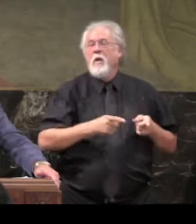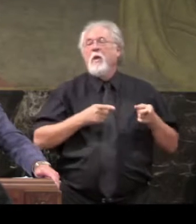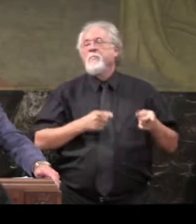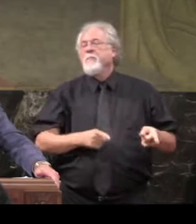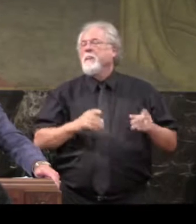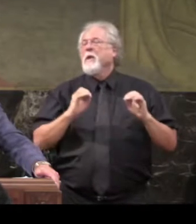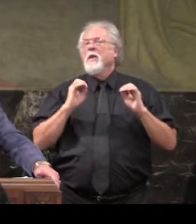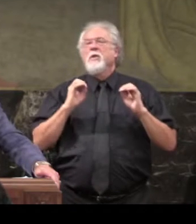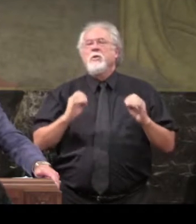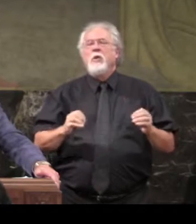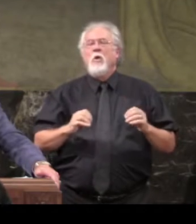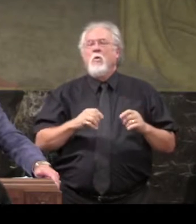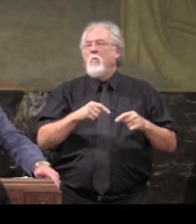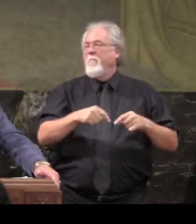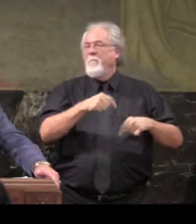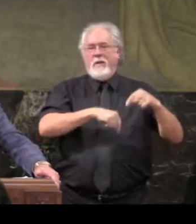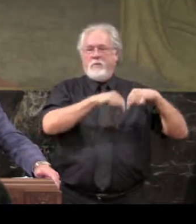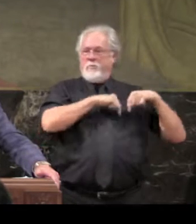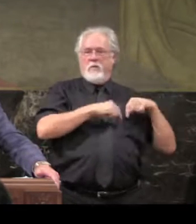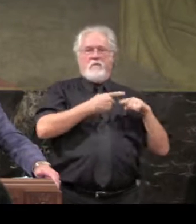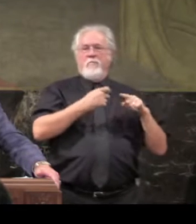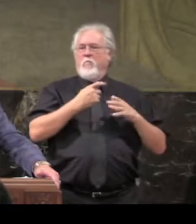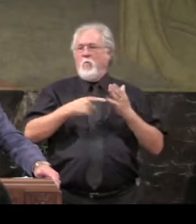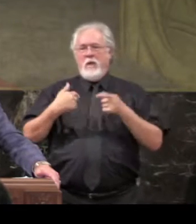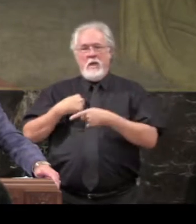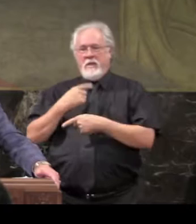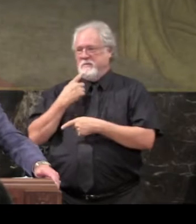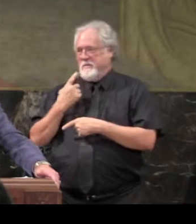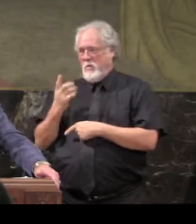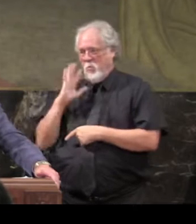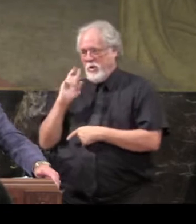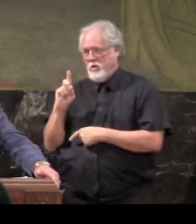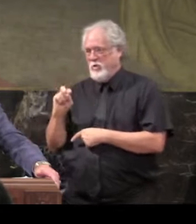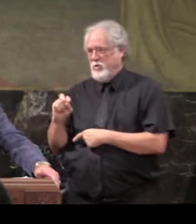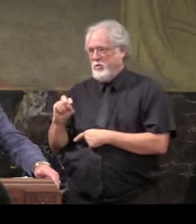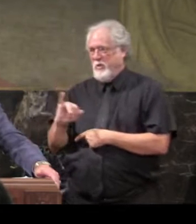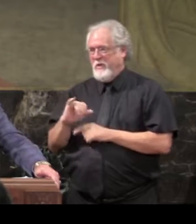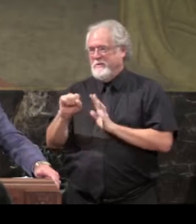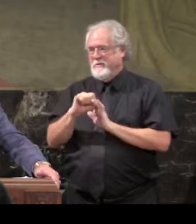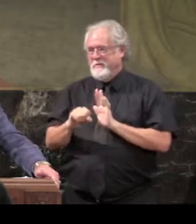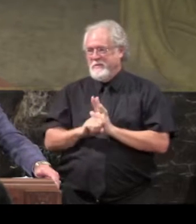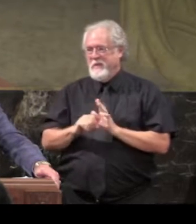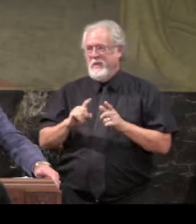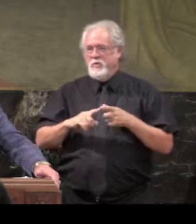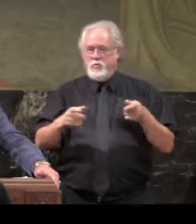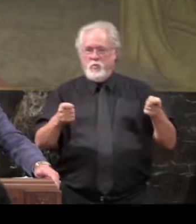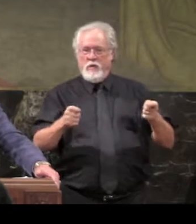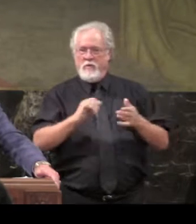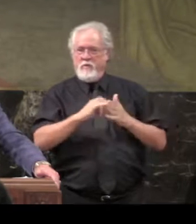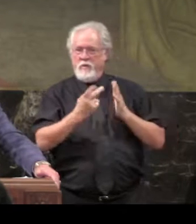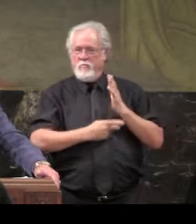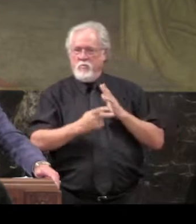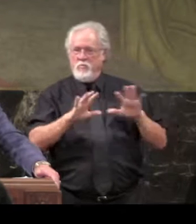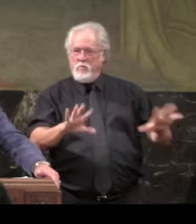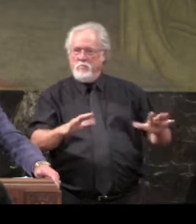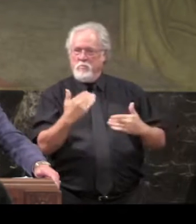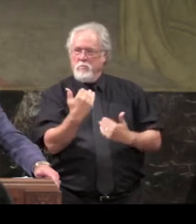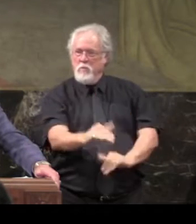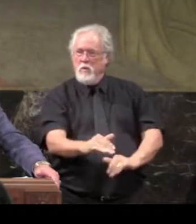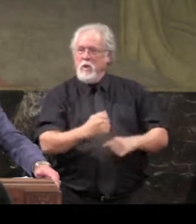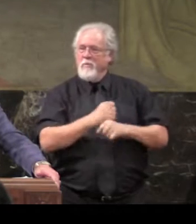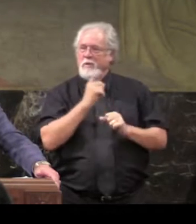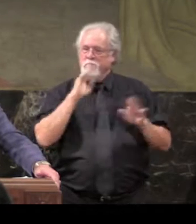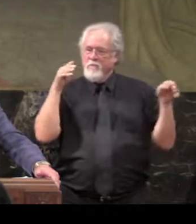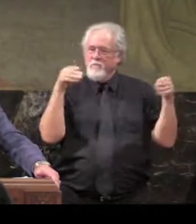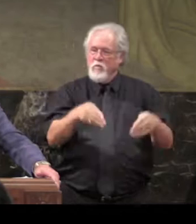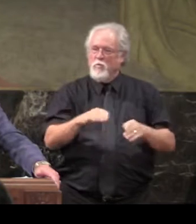no backtracking from what I said we will do as a state to rein that program in, to make sure that it's